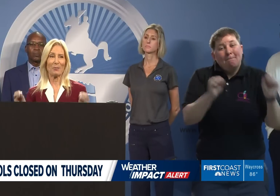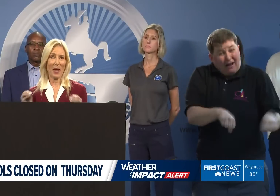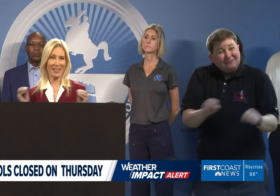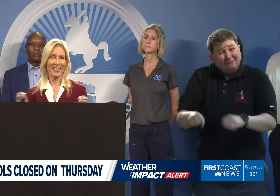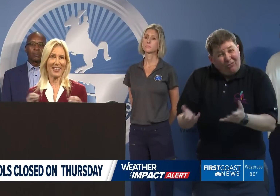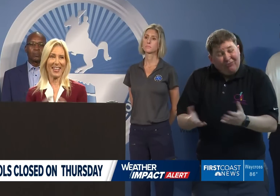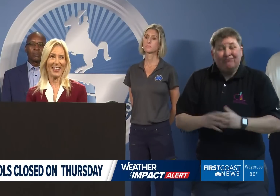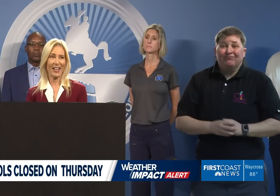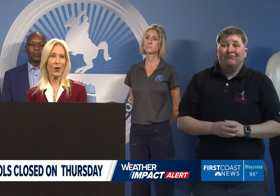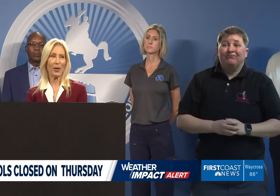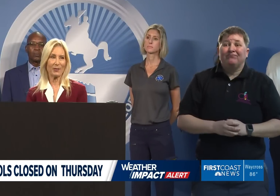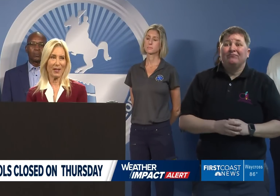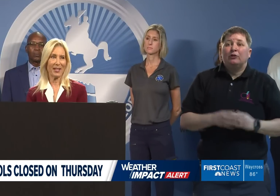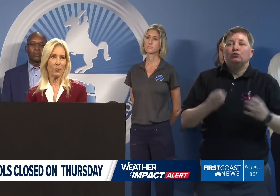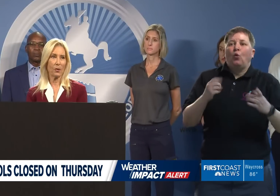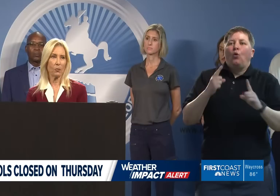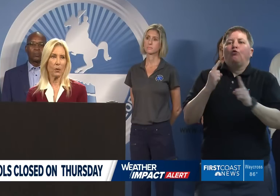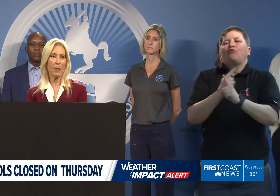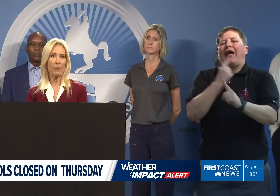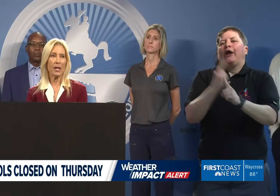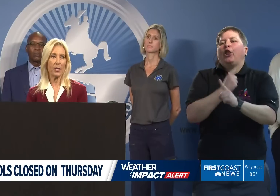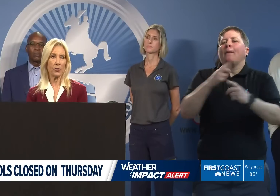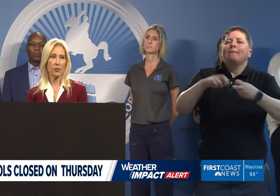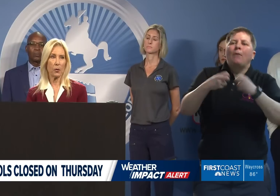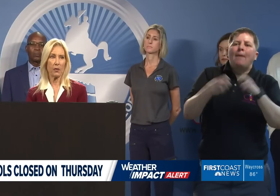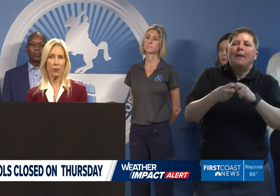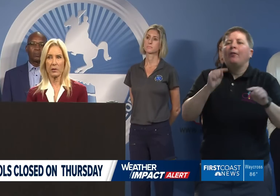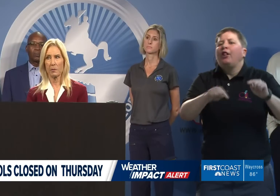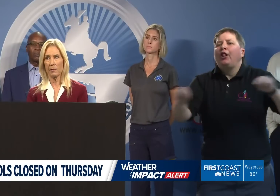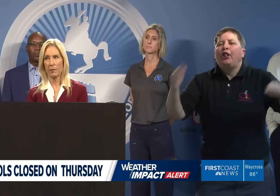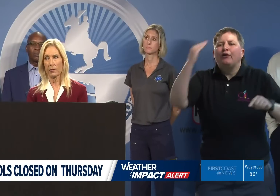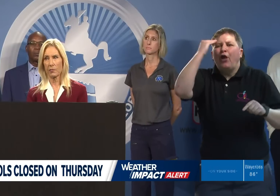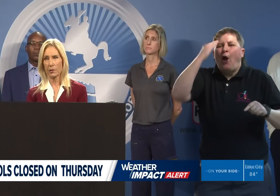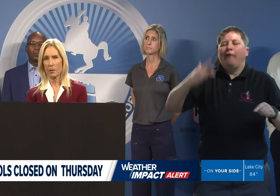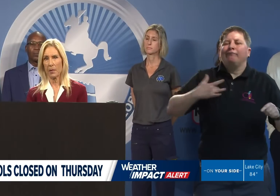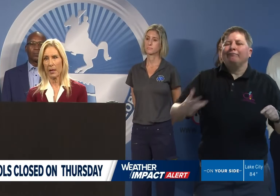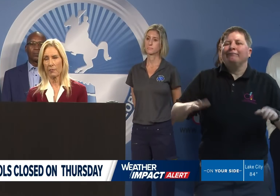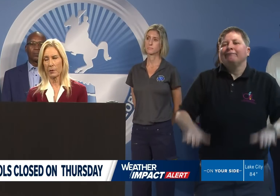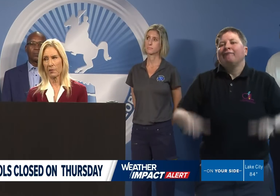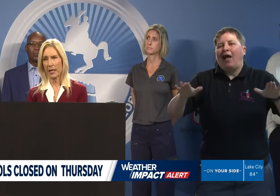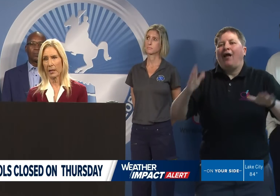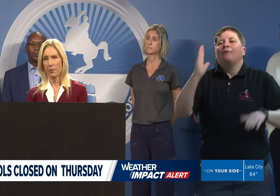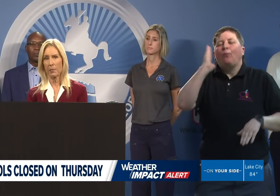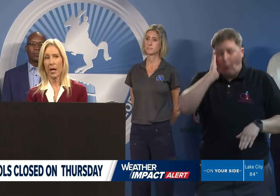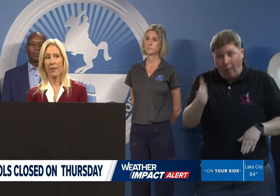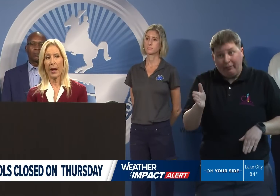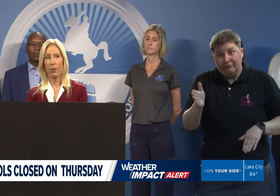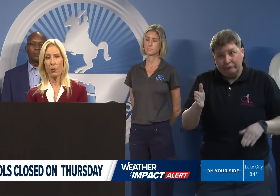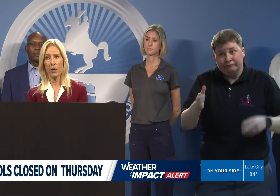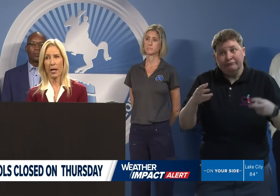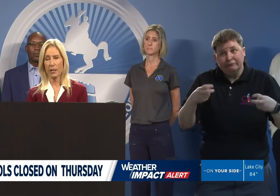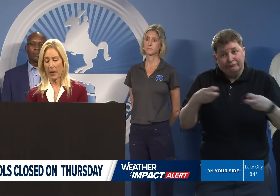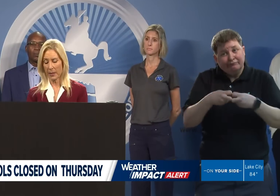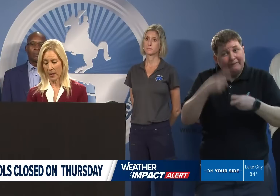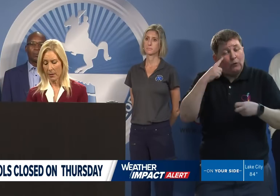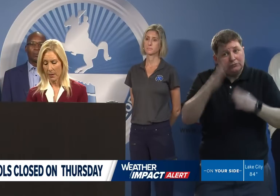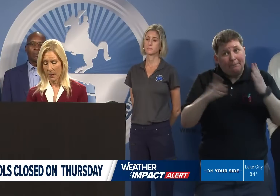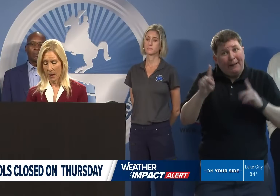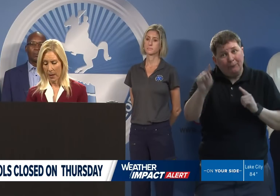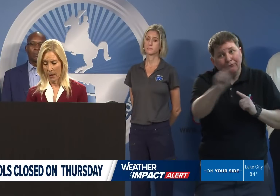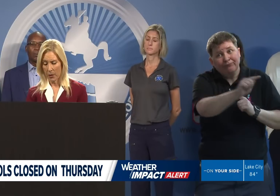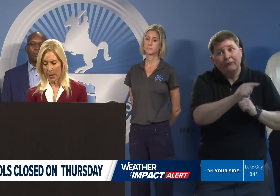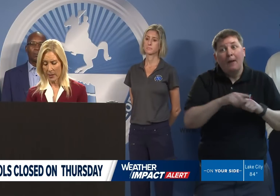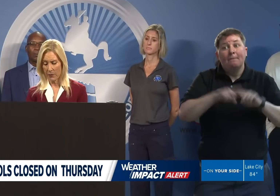regular suspects that always flood may be an issue for some flooding. But beyond that, we're not